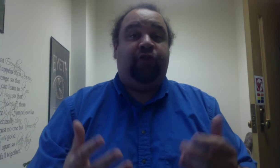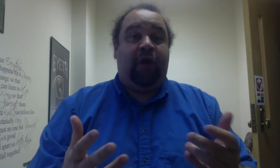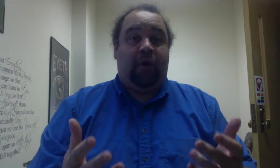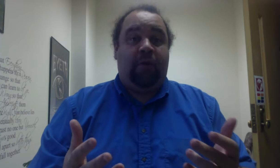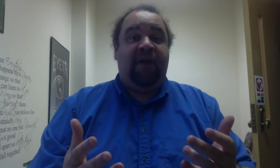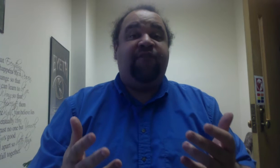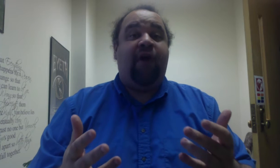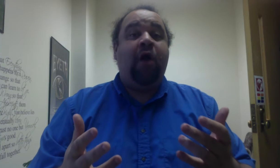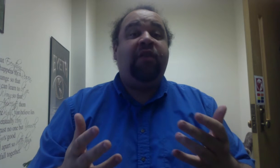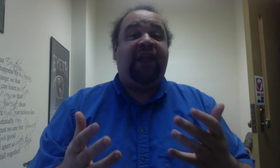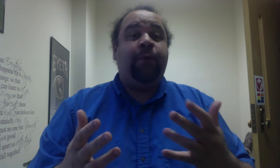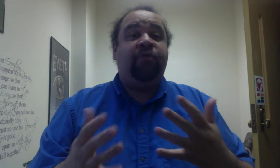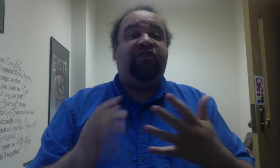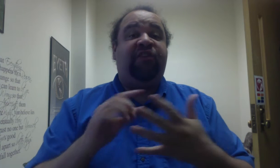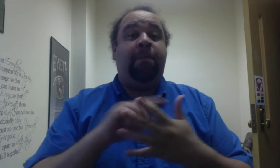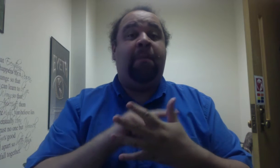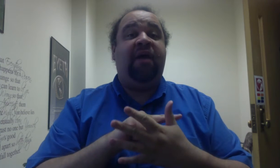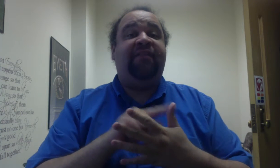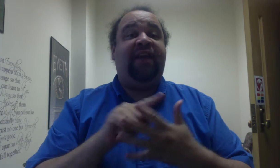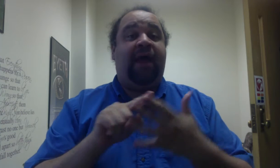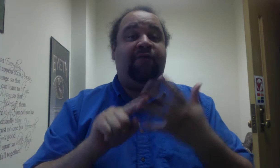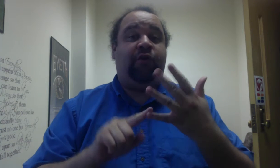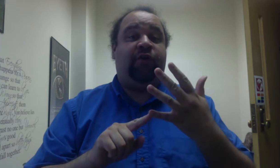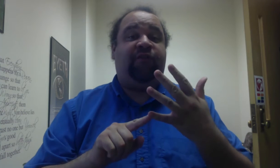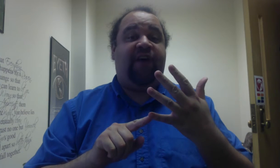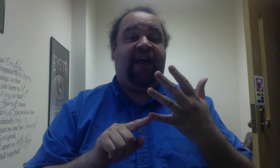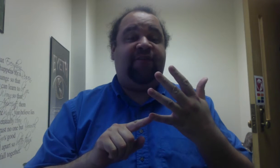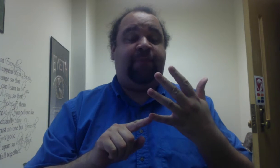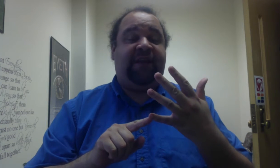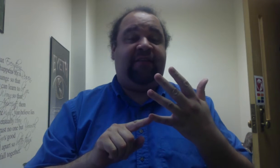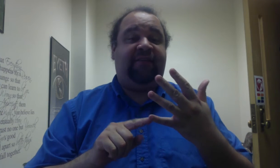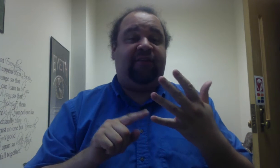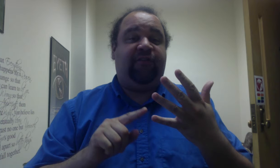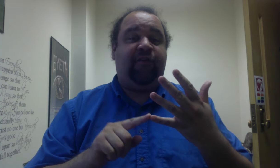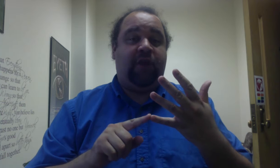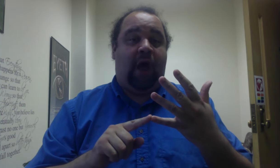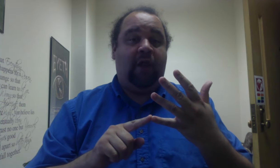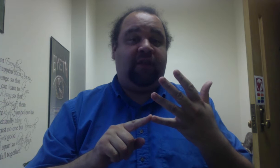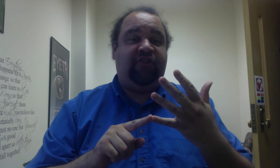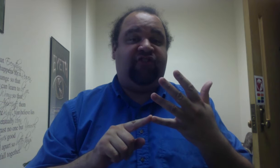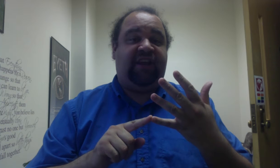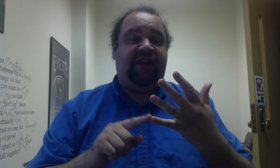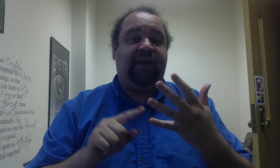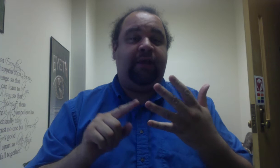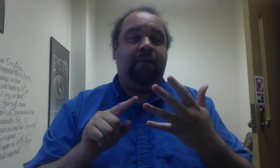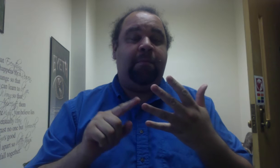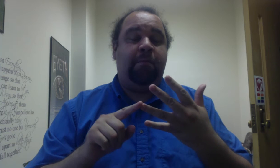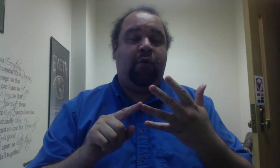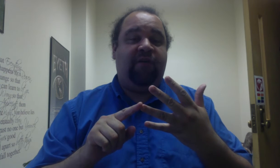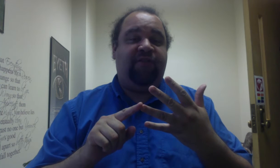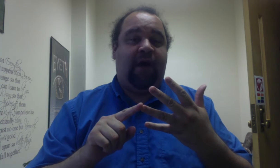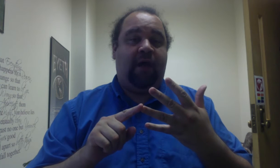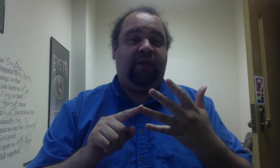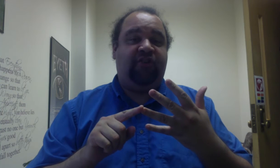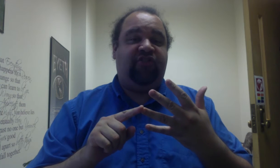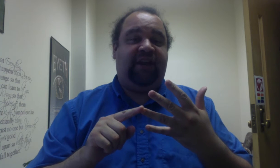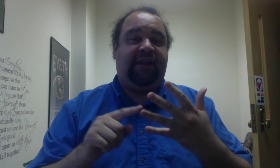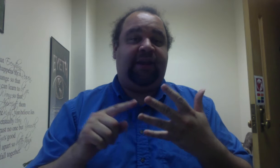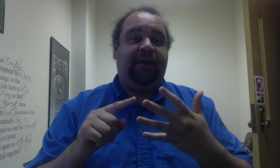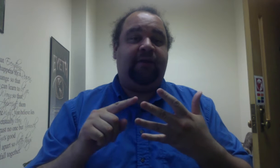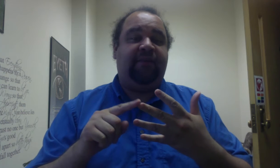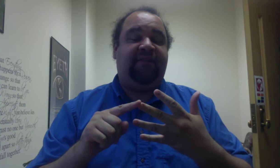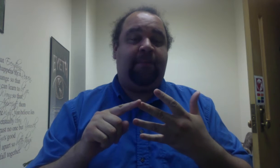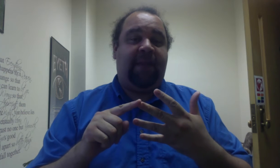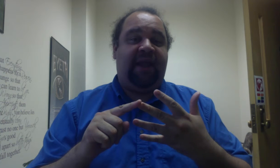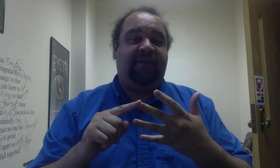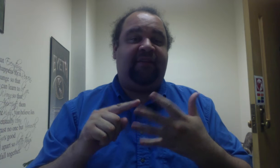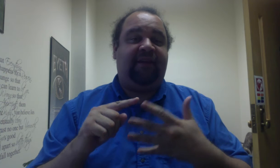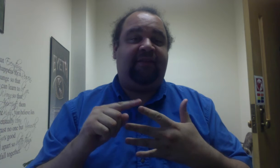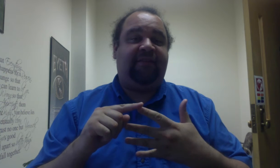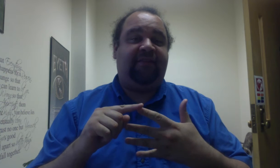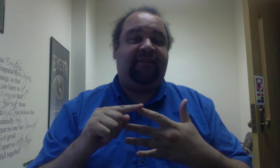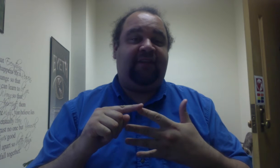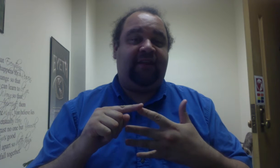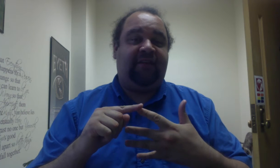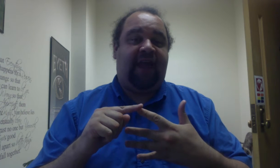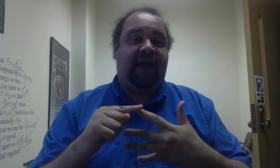So, if all languages must have those five pieces, phonology, morphology, semantics, syntax,